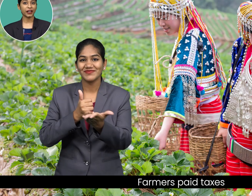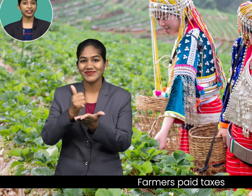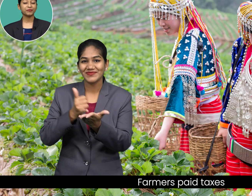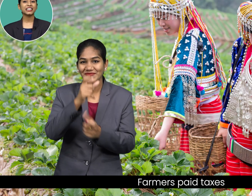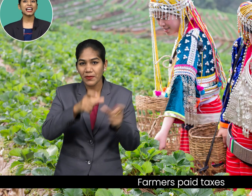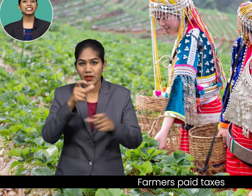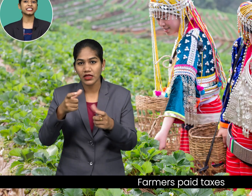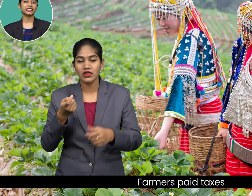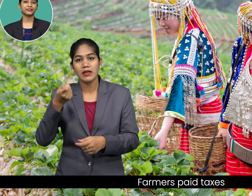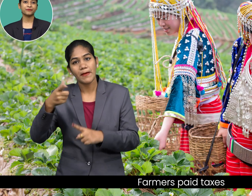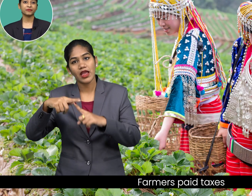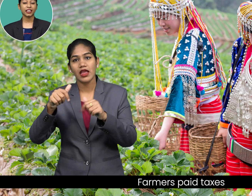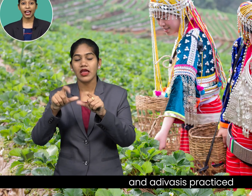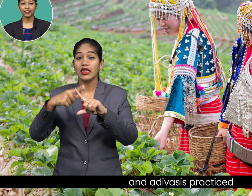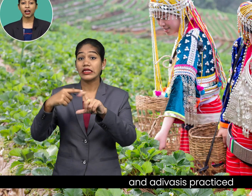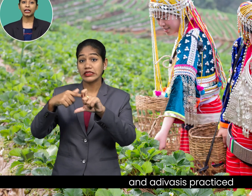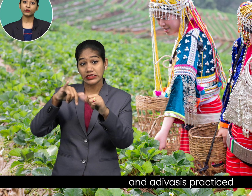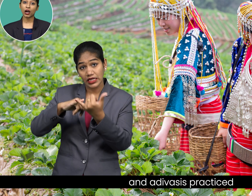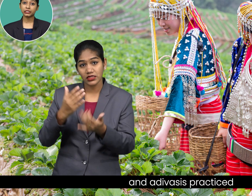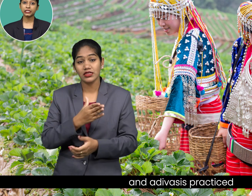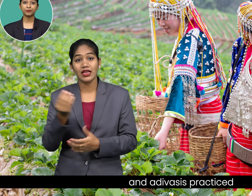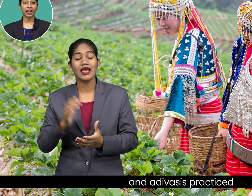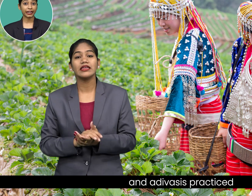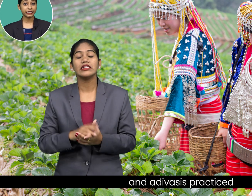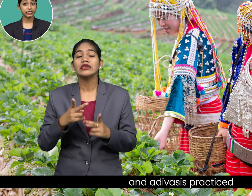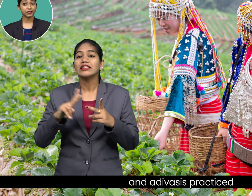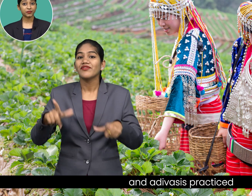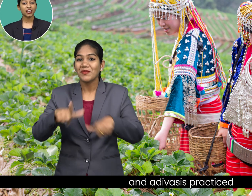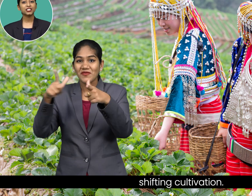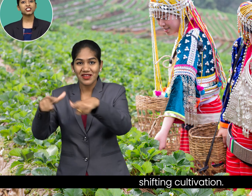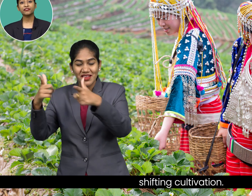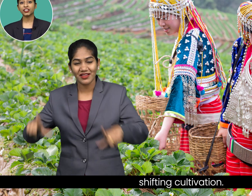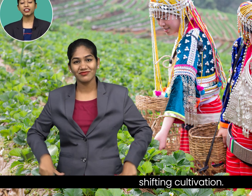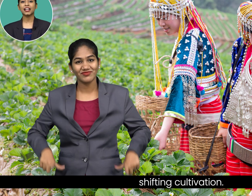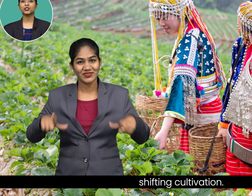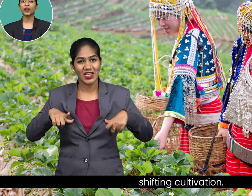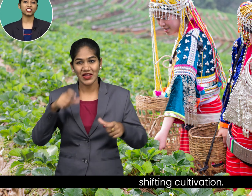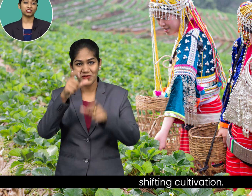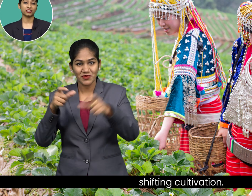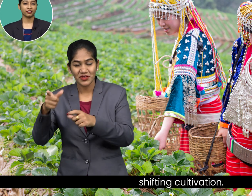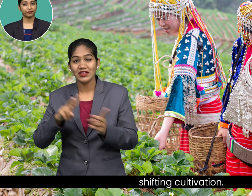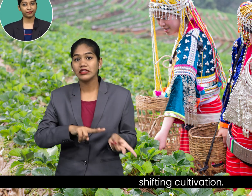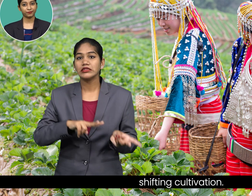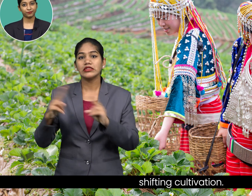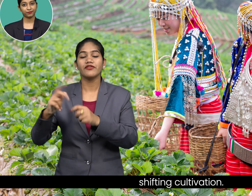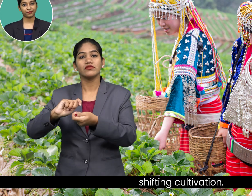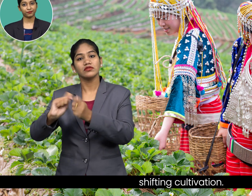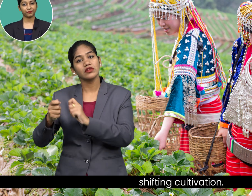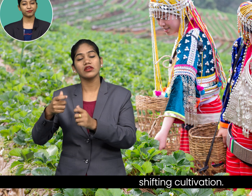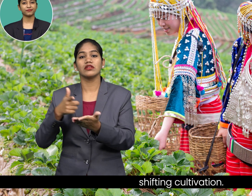Farmers paid taxes and Adivasis practiced shifting cultivation.